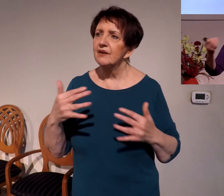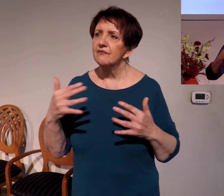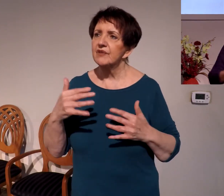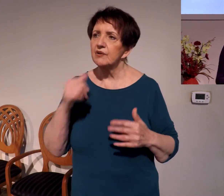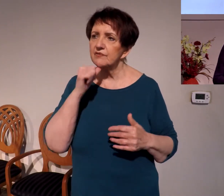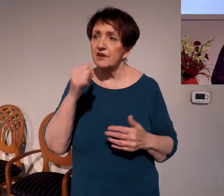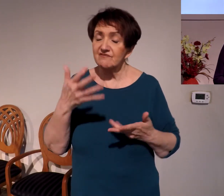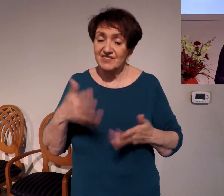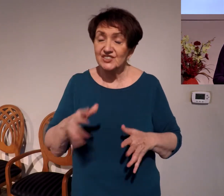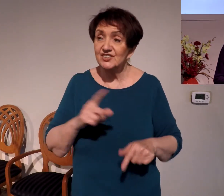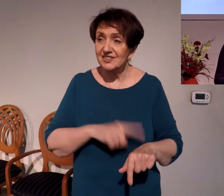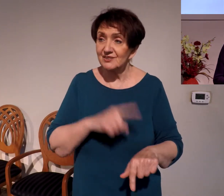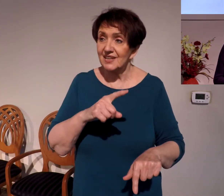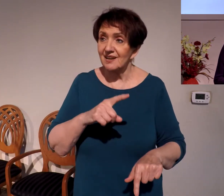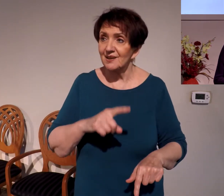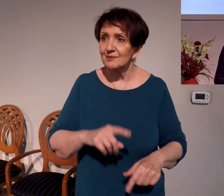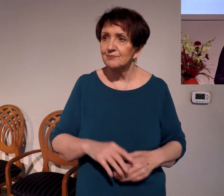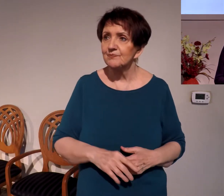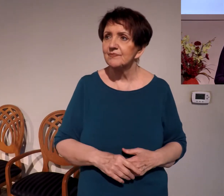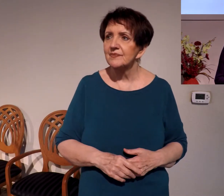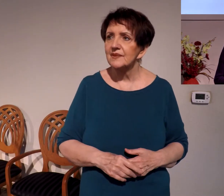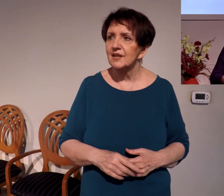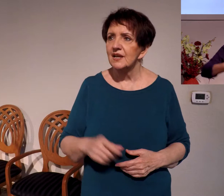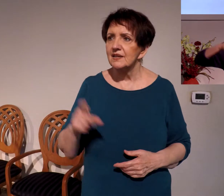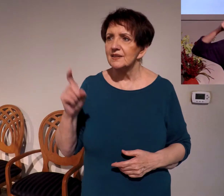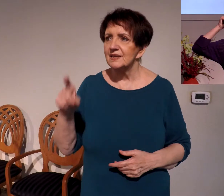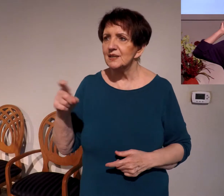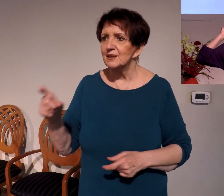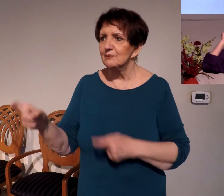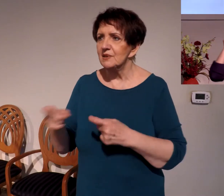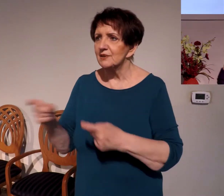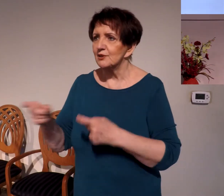Fear of not getting it done in time.